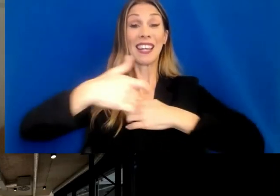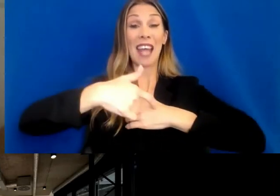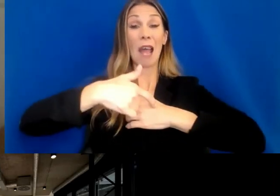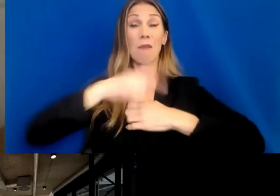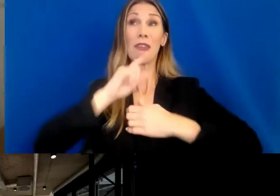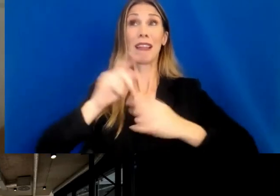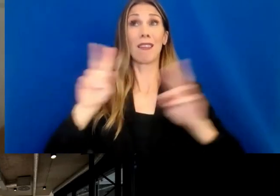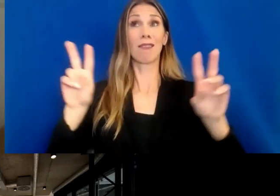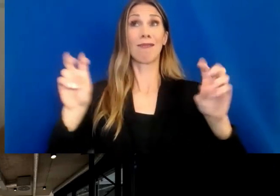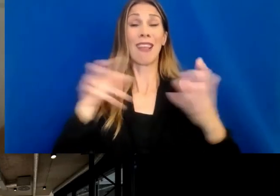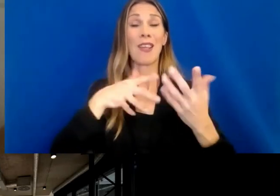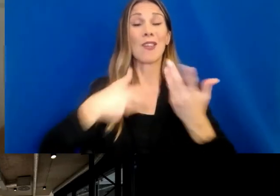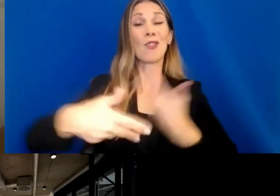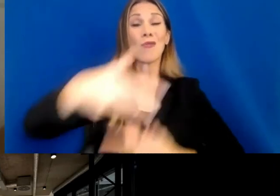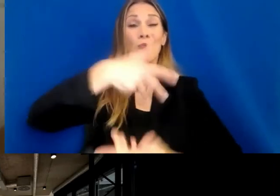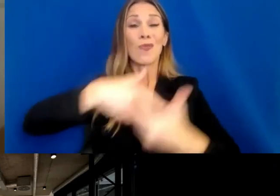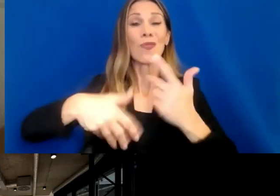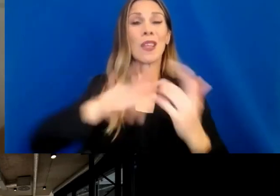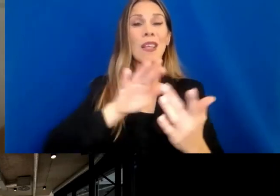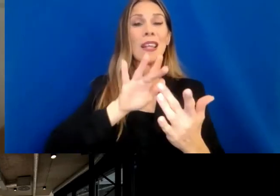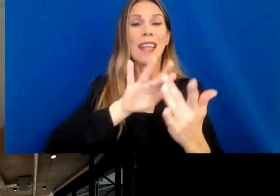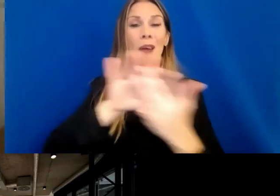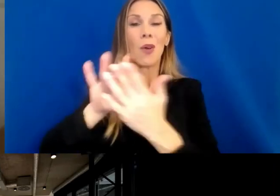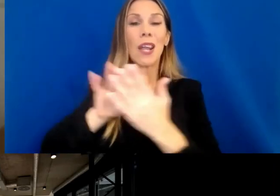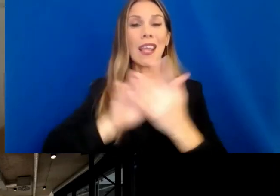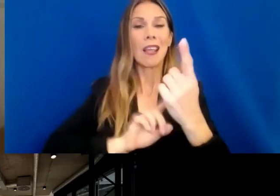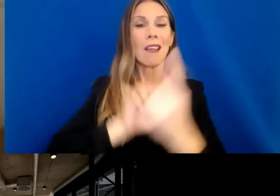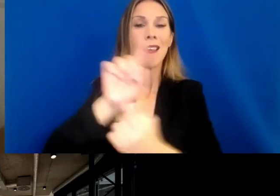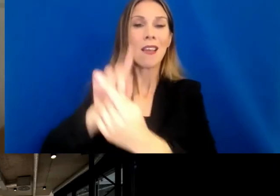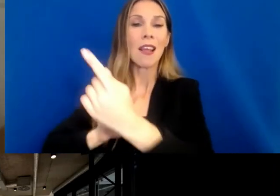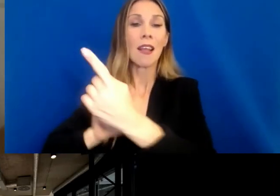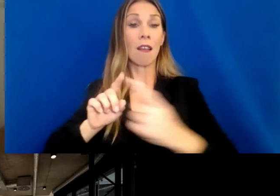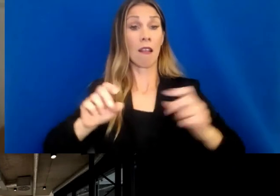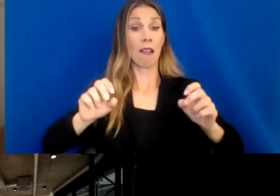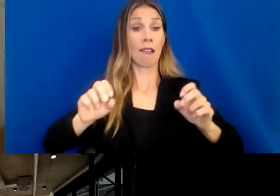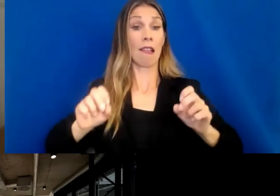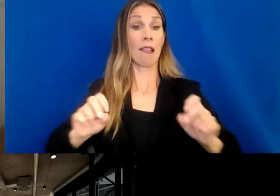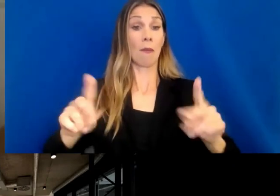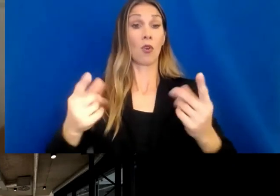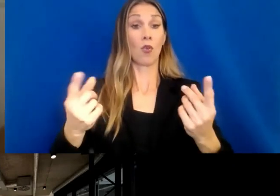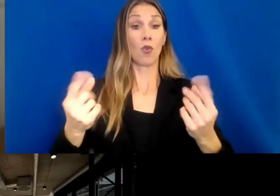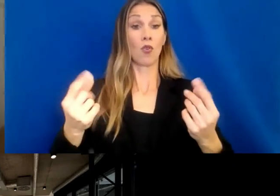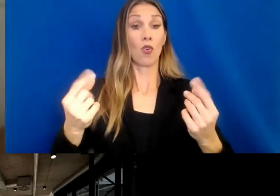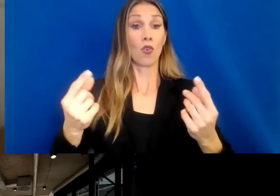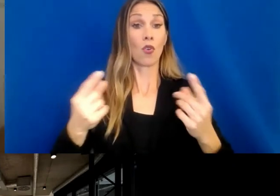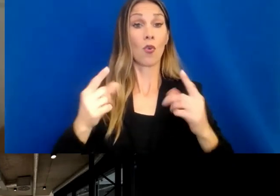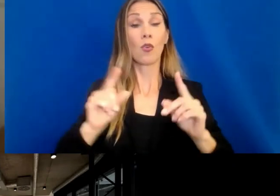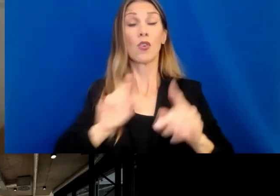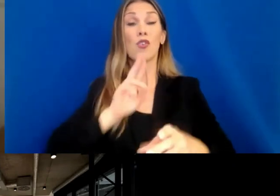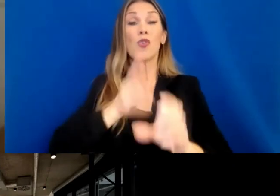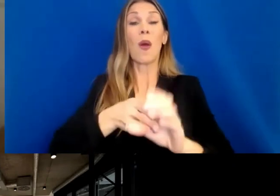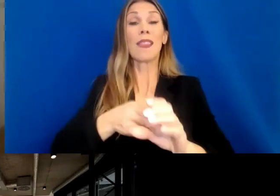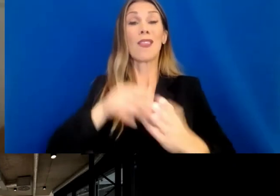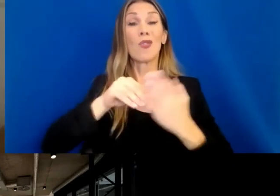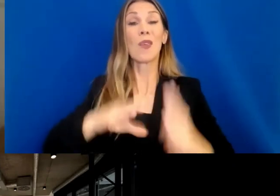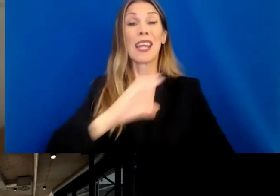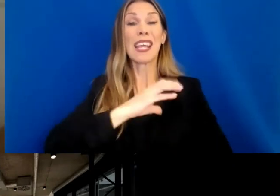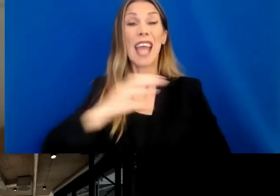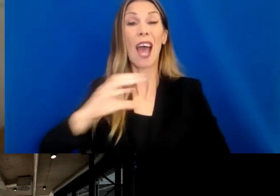time. There will be opportunities to, I think the Graduate Student Council is on